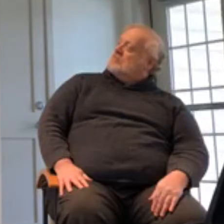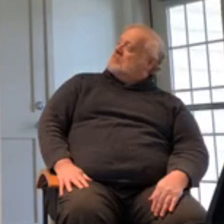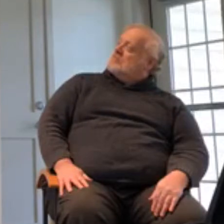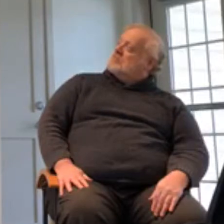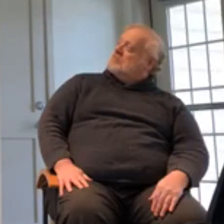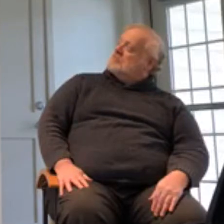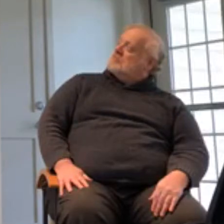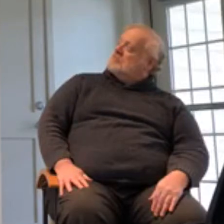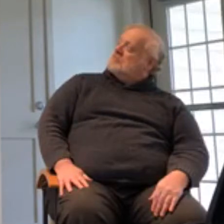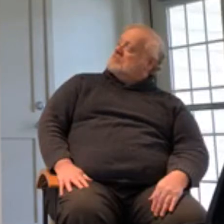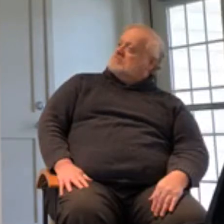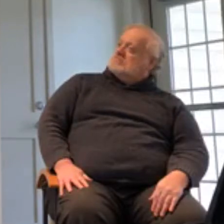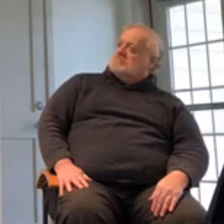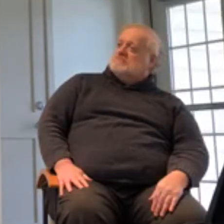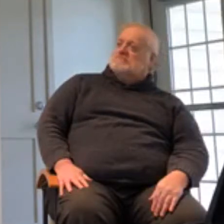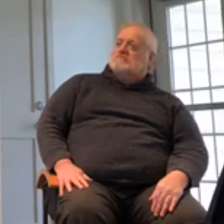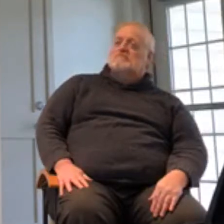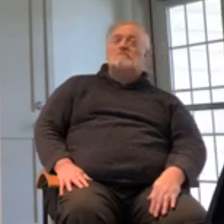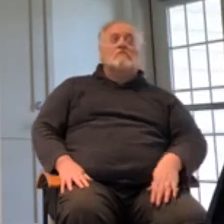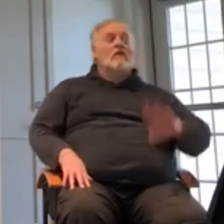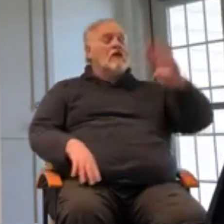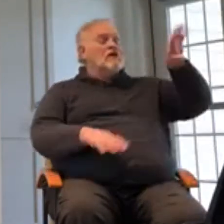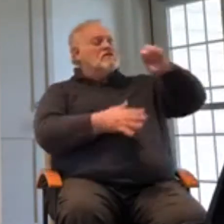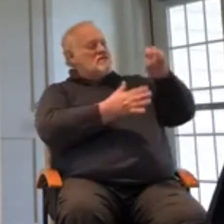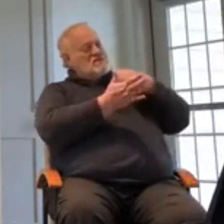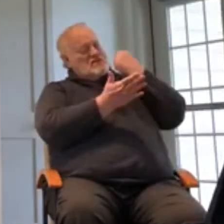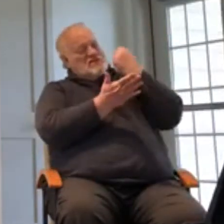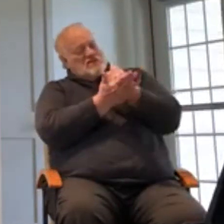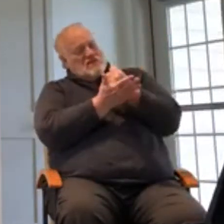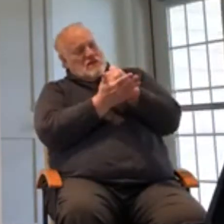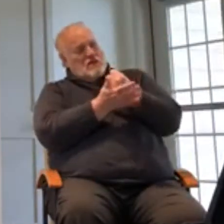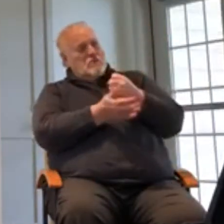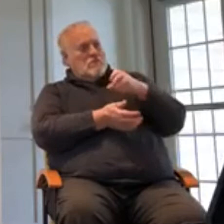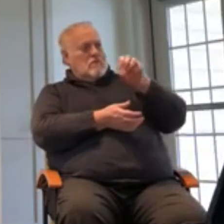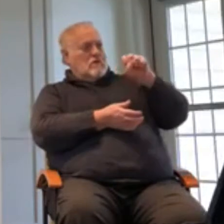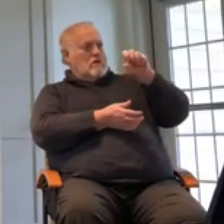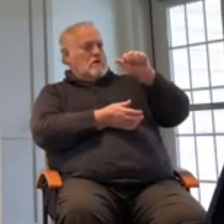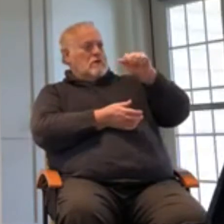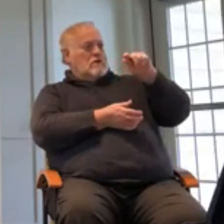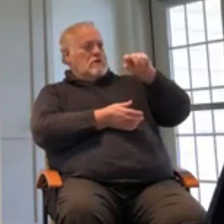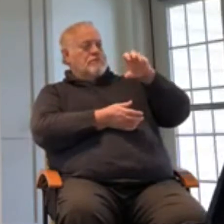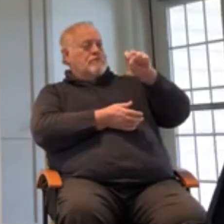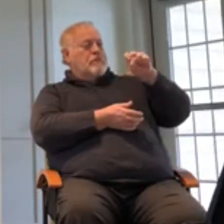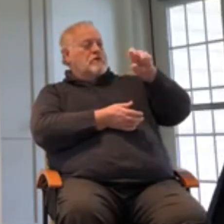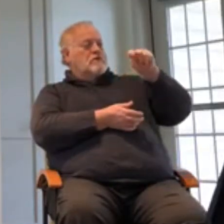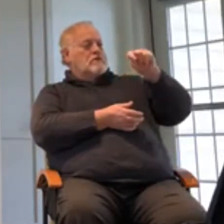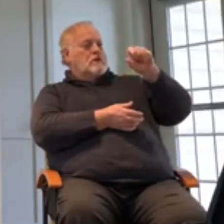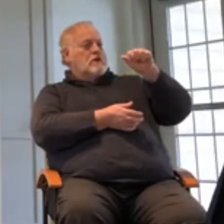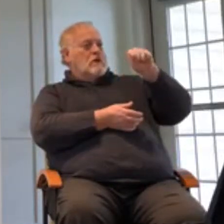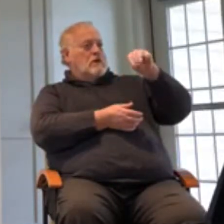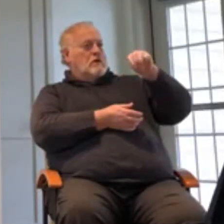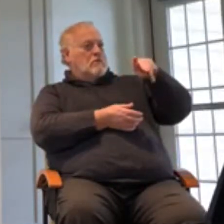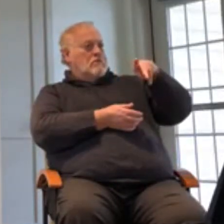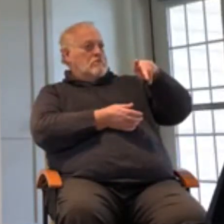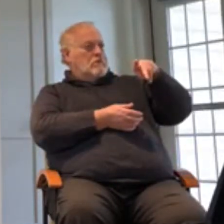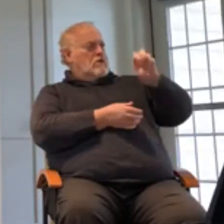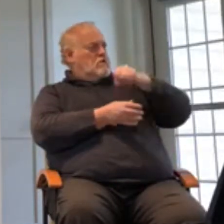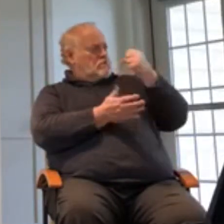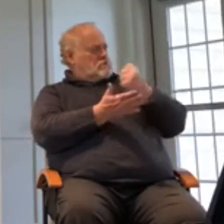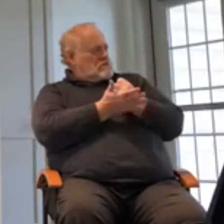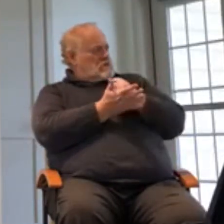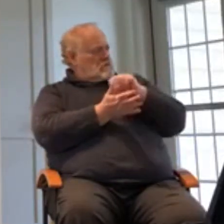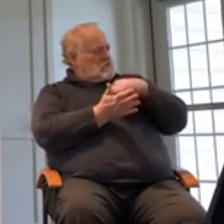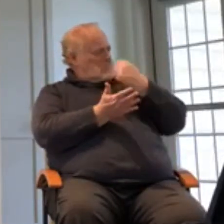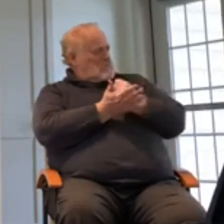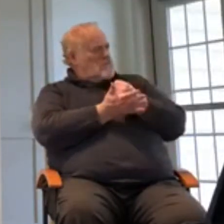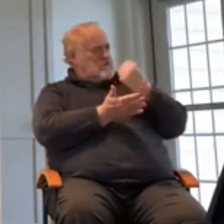protection. It's his stamp, right? Not because we are his sheep, but again, because he